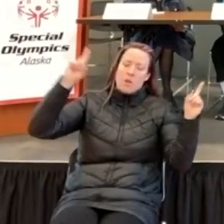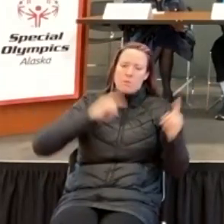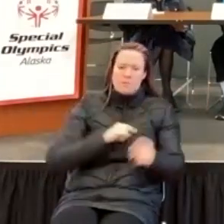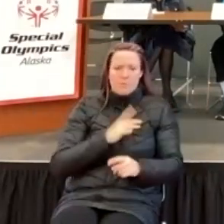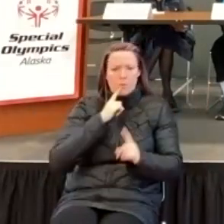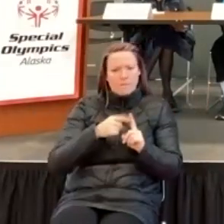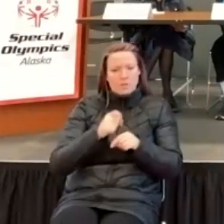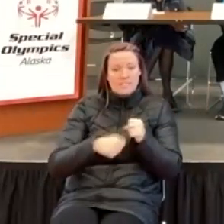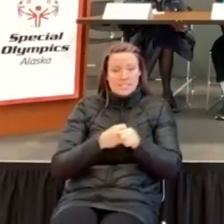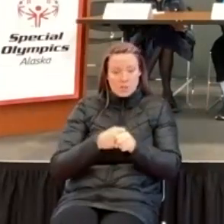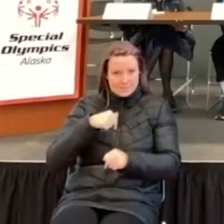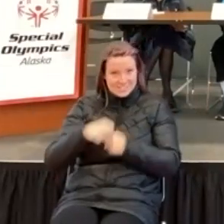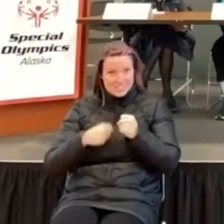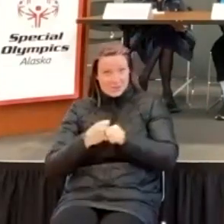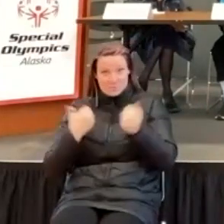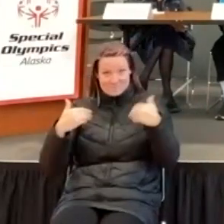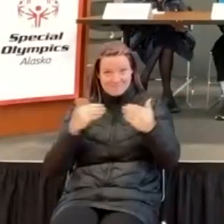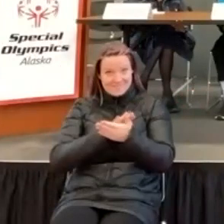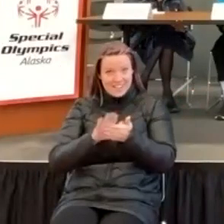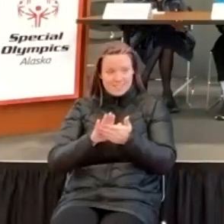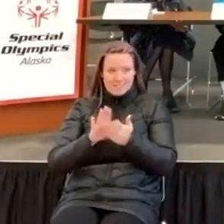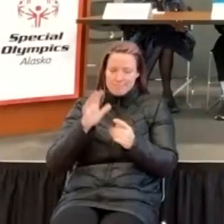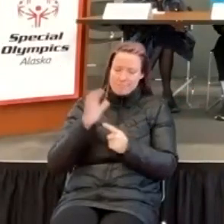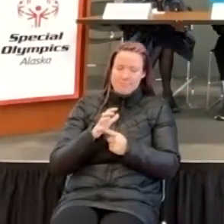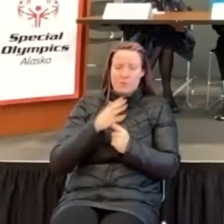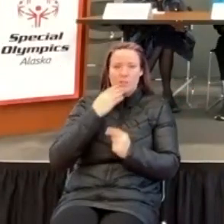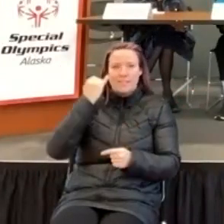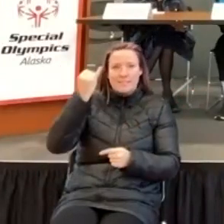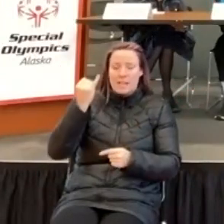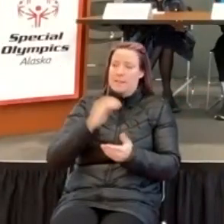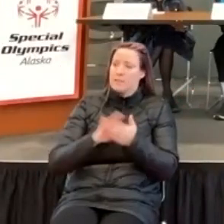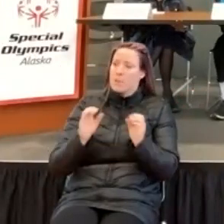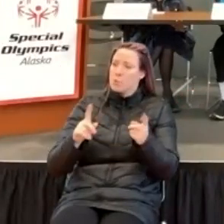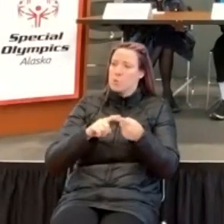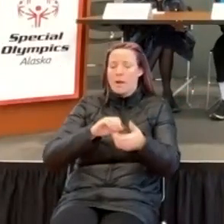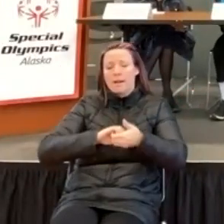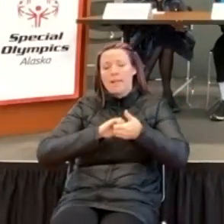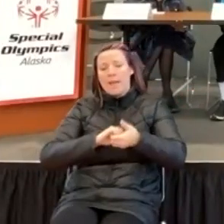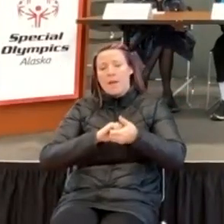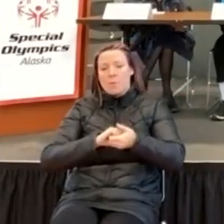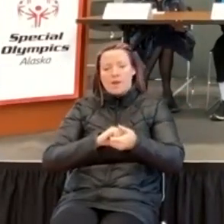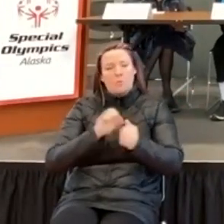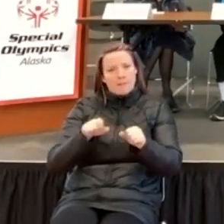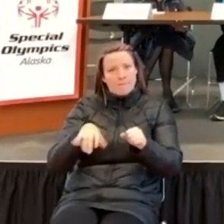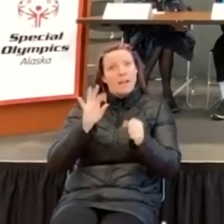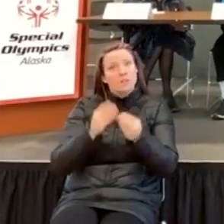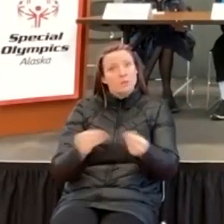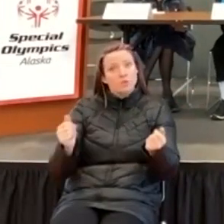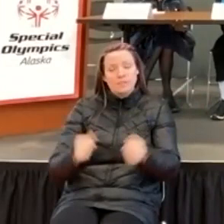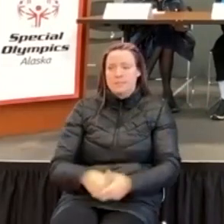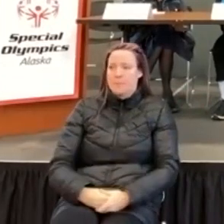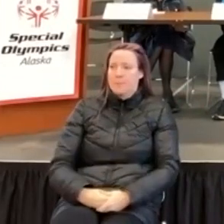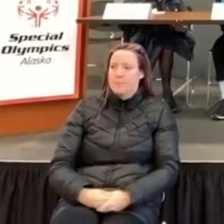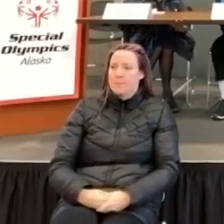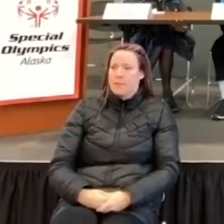was this year. So I think that's excellent idea of opportunities to collaborate for some of the solutions for this. Some